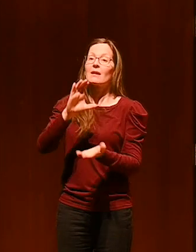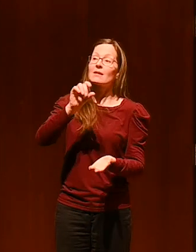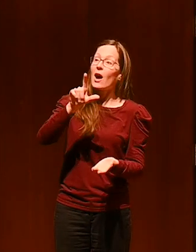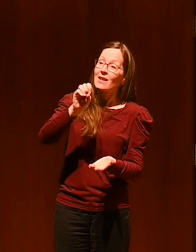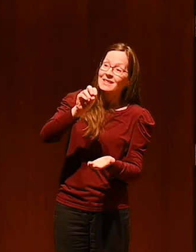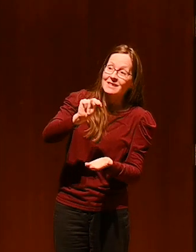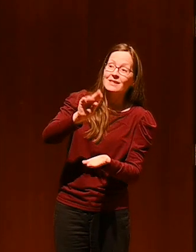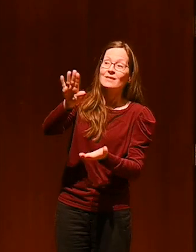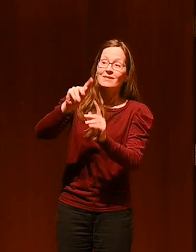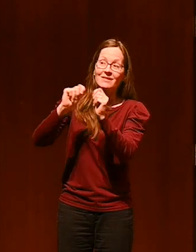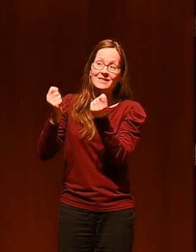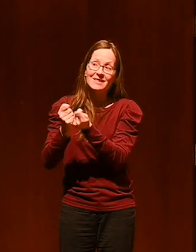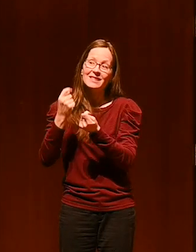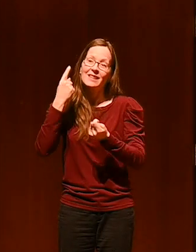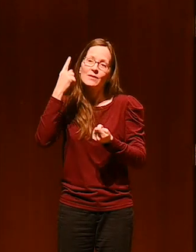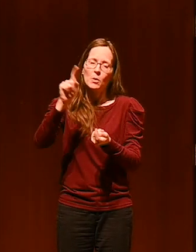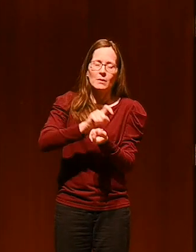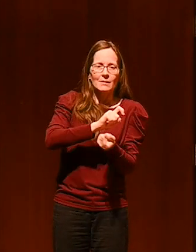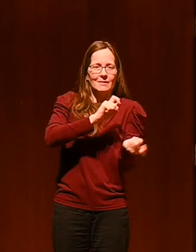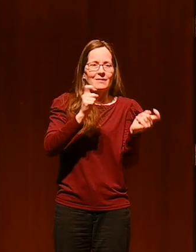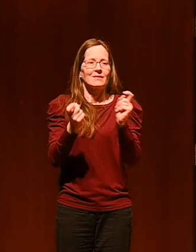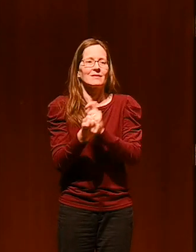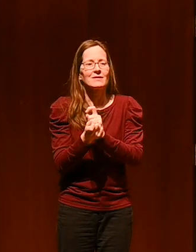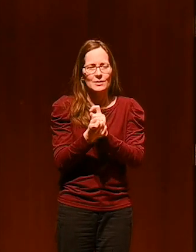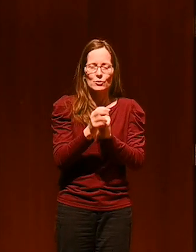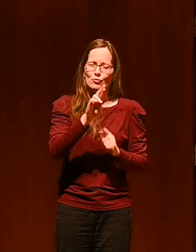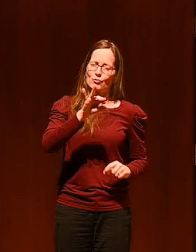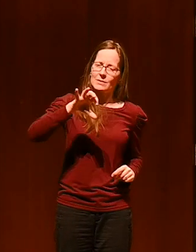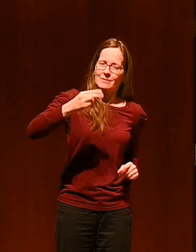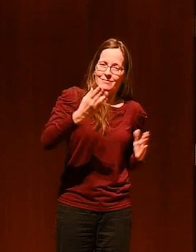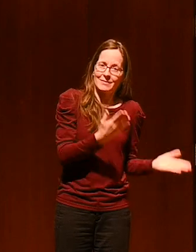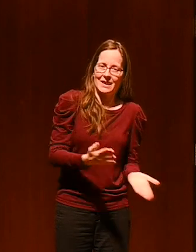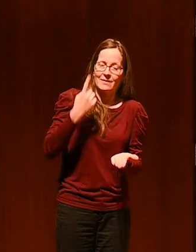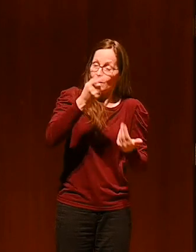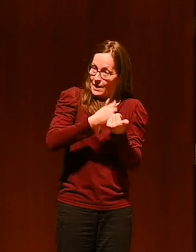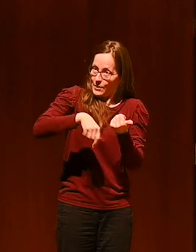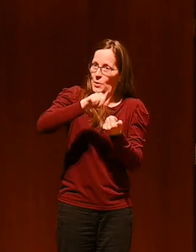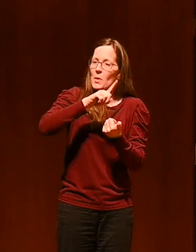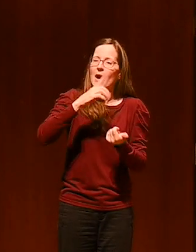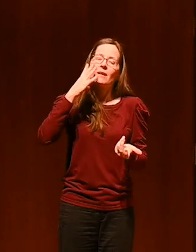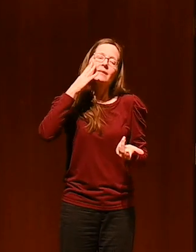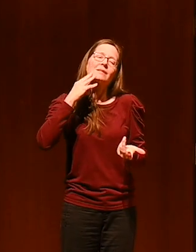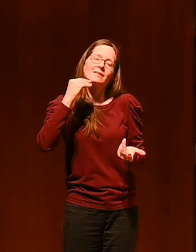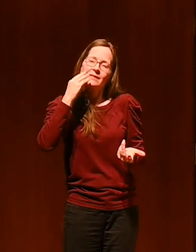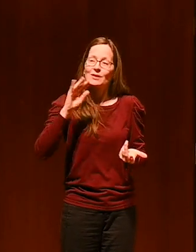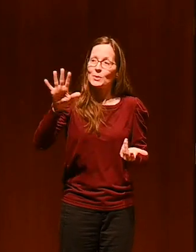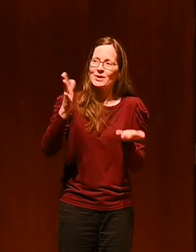and enriching plan for all who use these stellar services. Thank you.